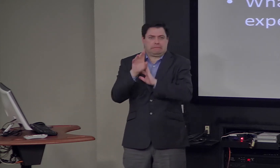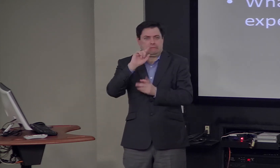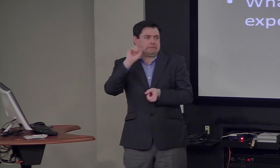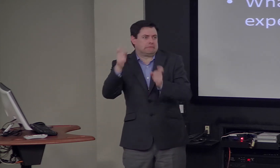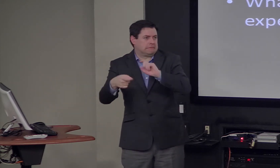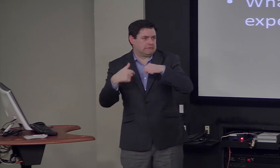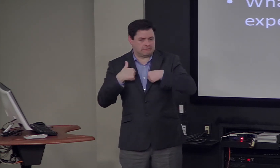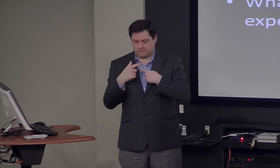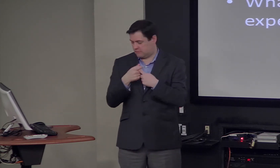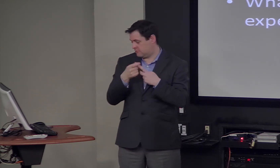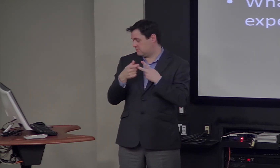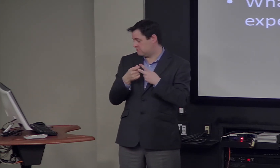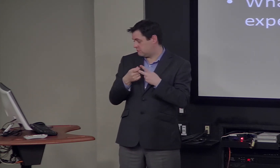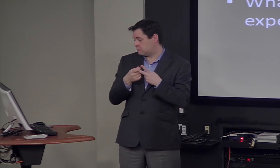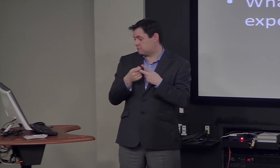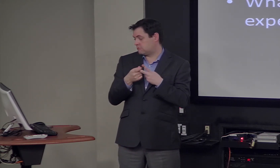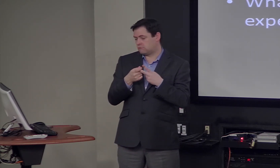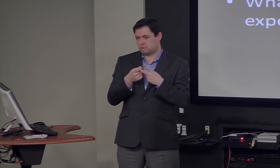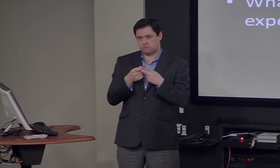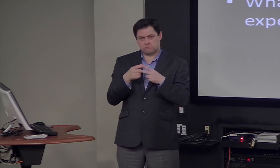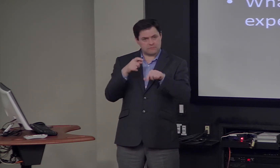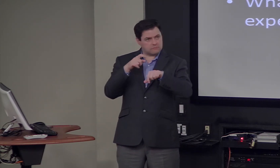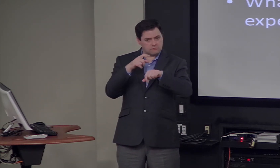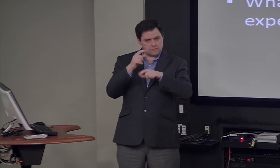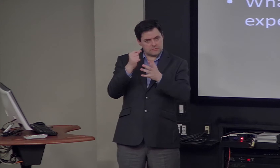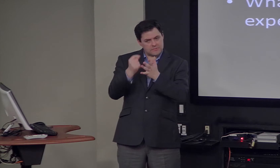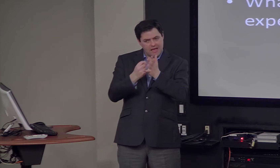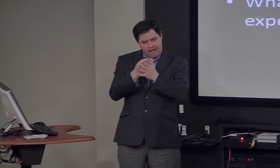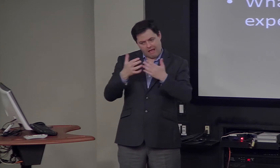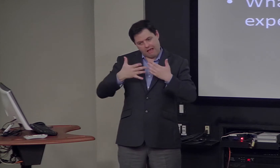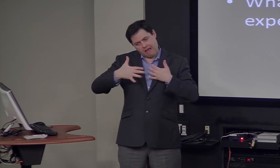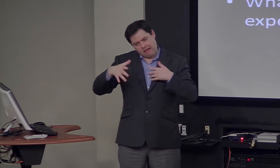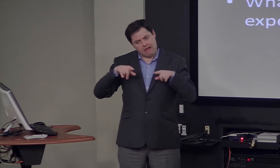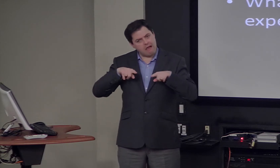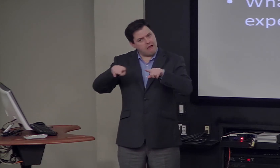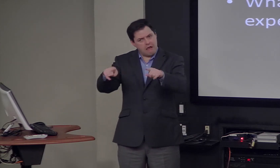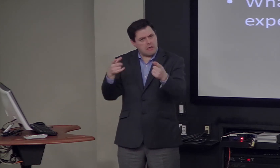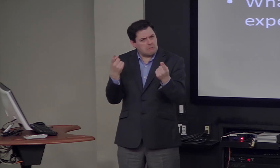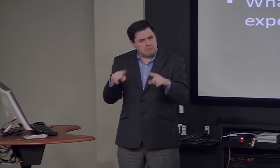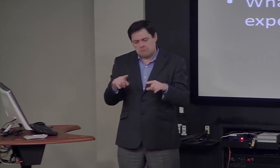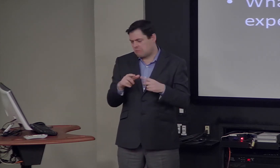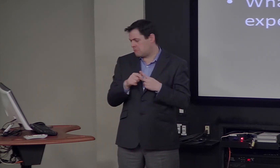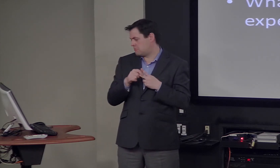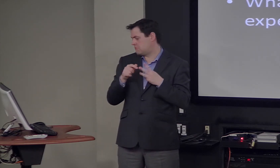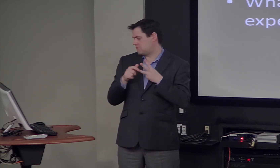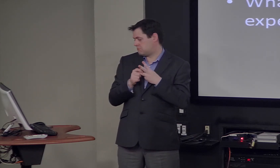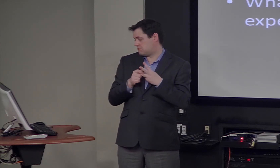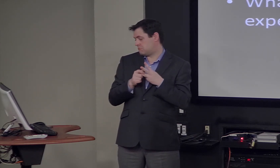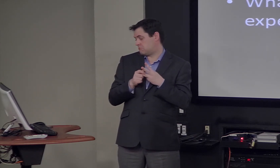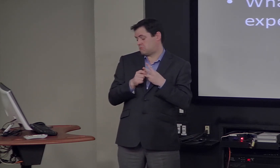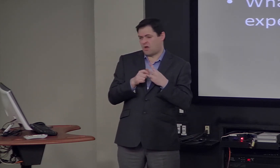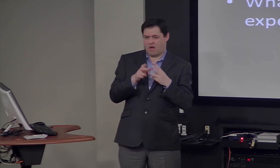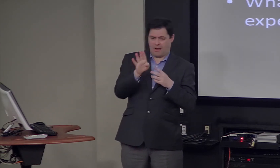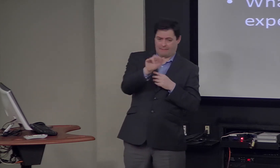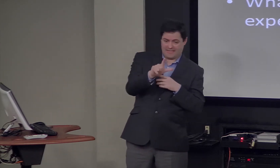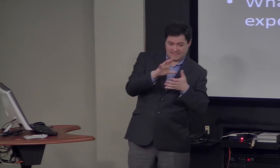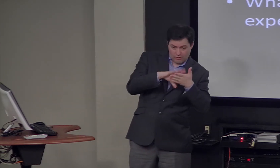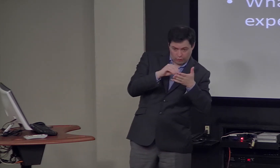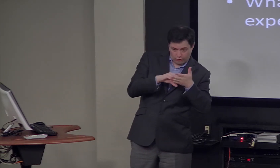what kinds of influences develop them as a student, and then looking at the length of time that they spend in